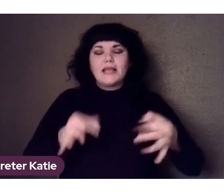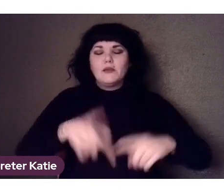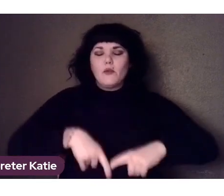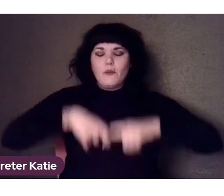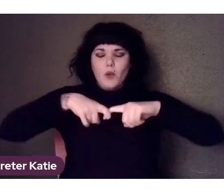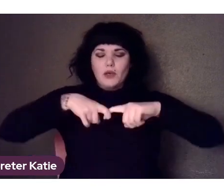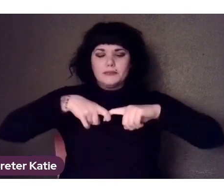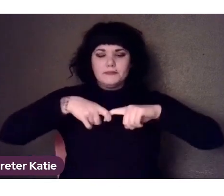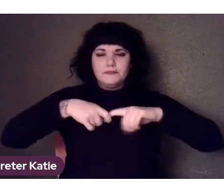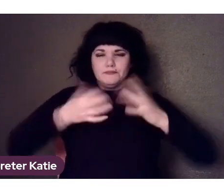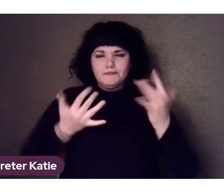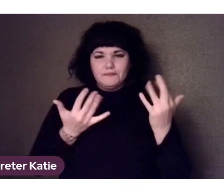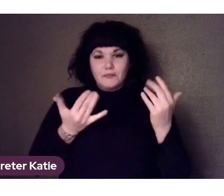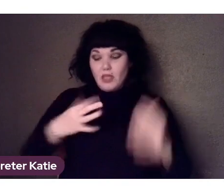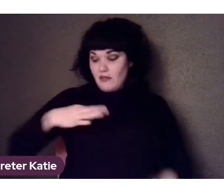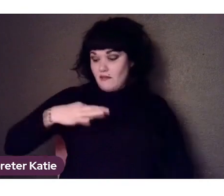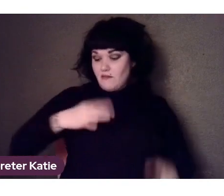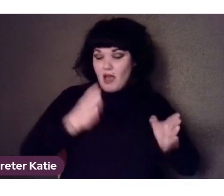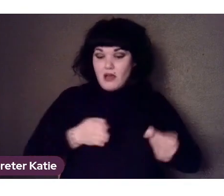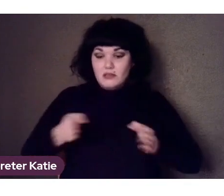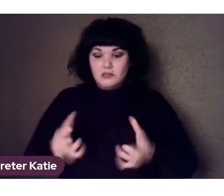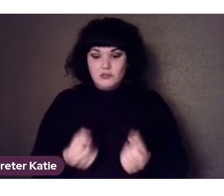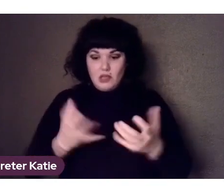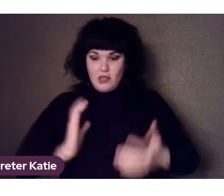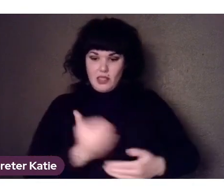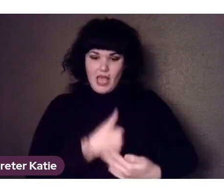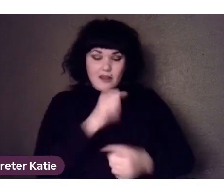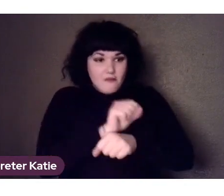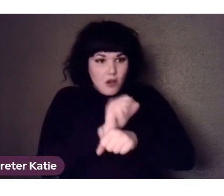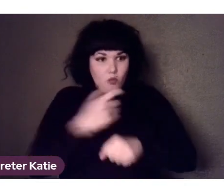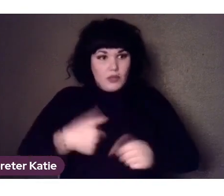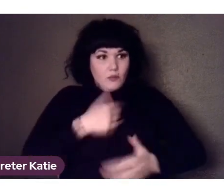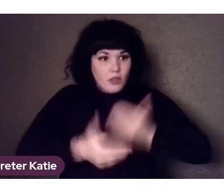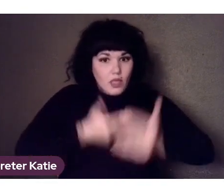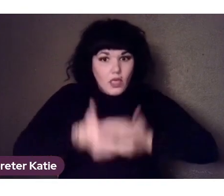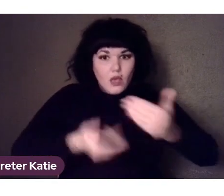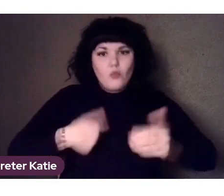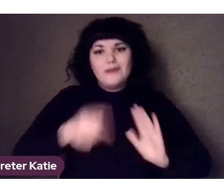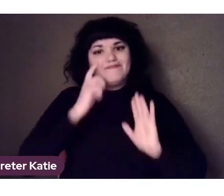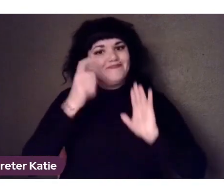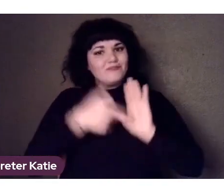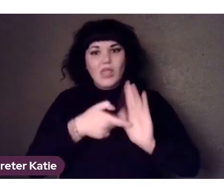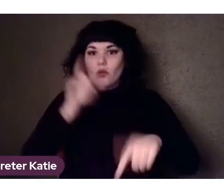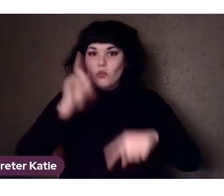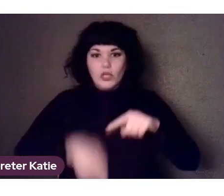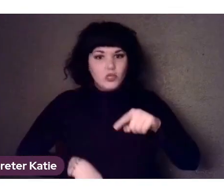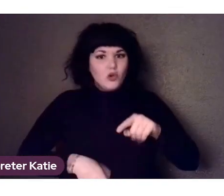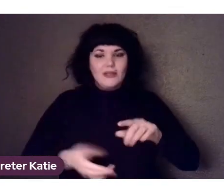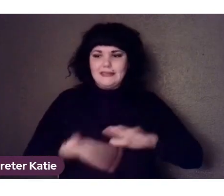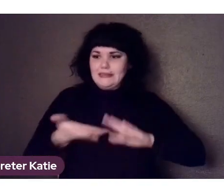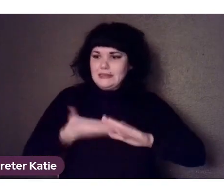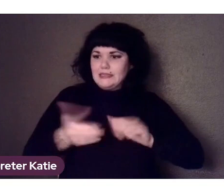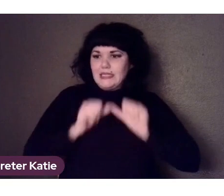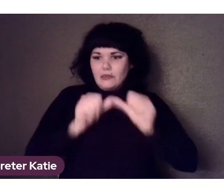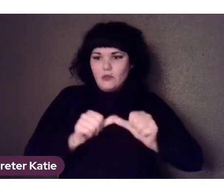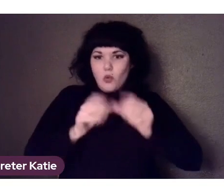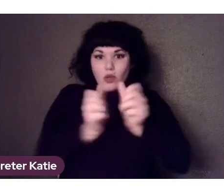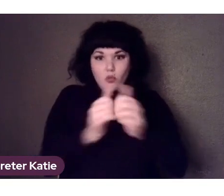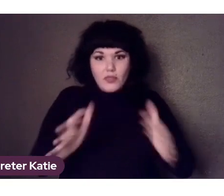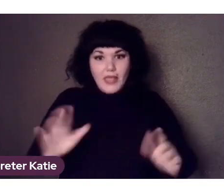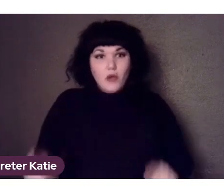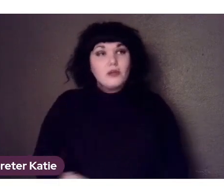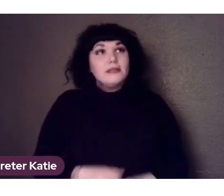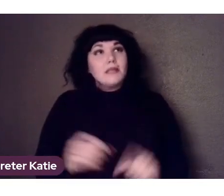on a lot of our forward-facing work. We recognized that we could not keep going without a mission statement or a clear sense of